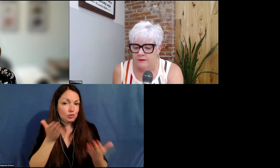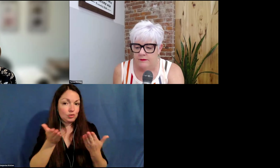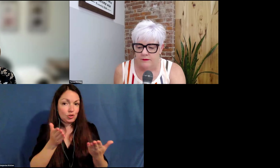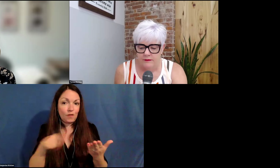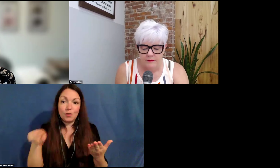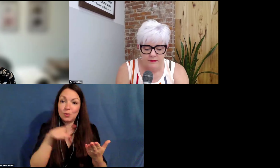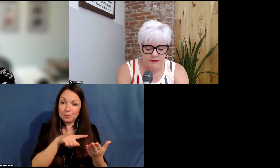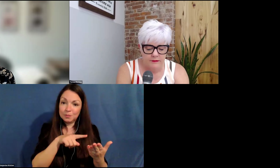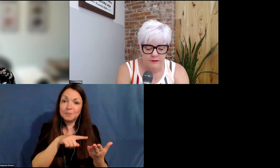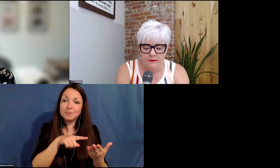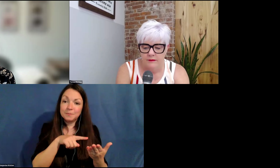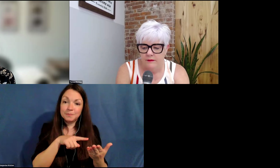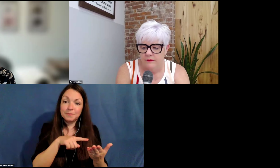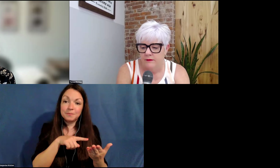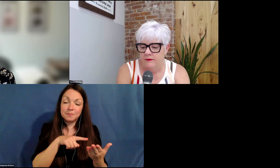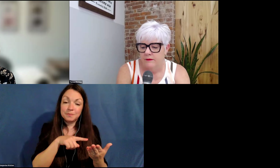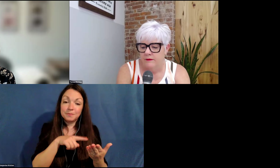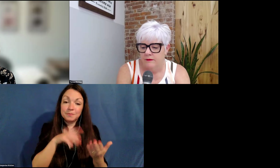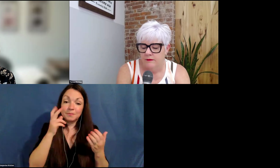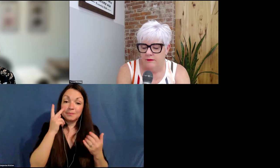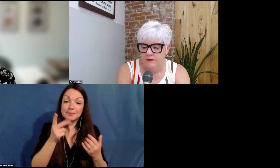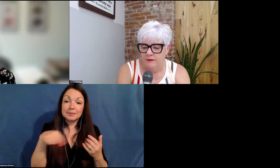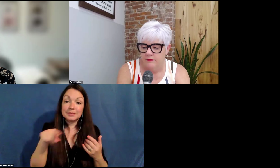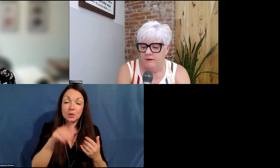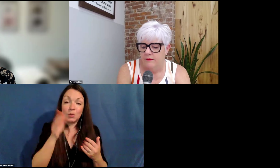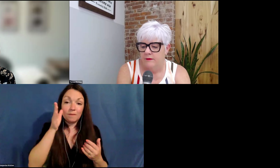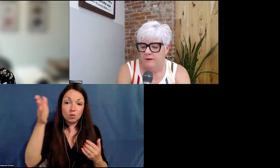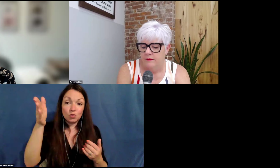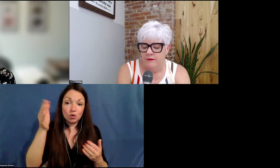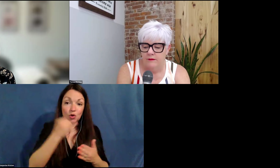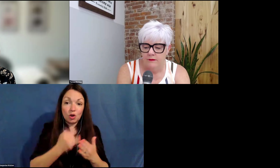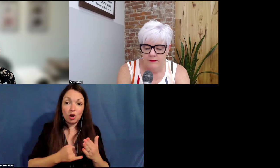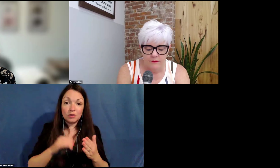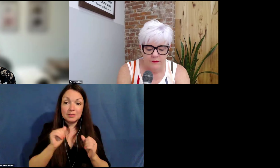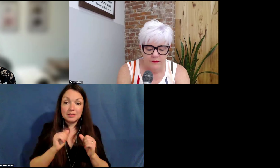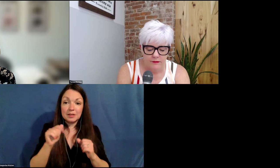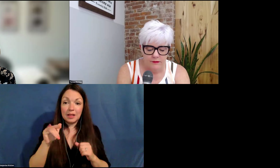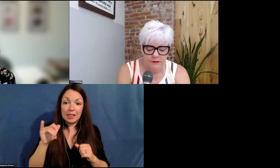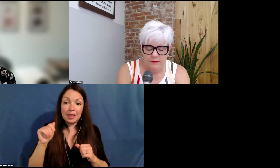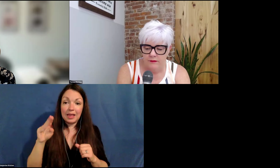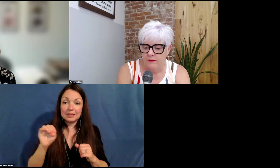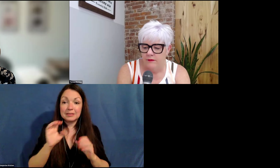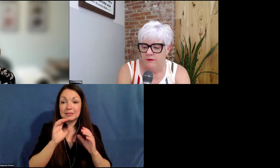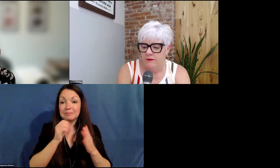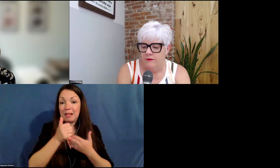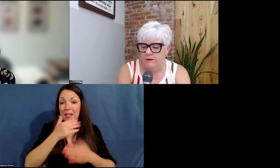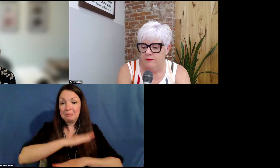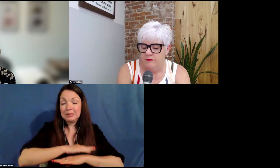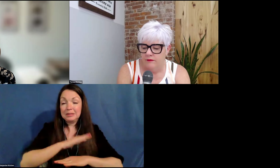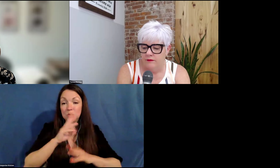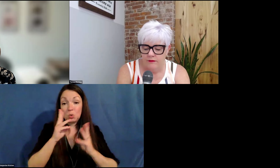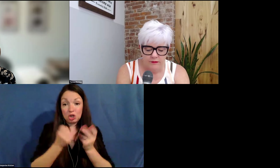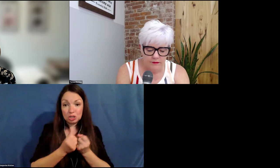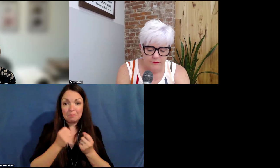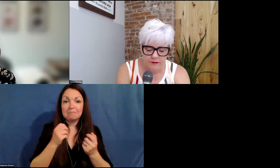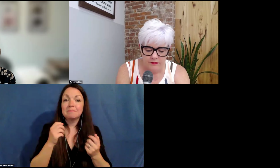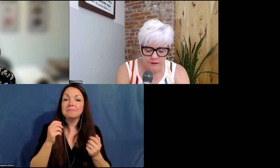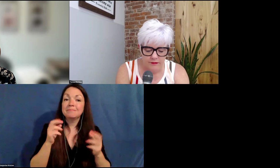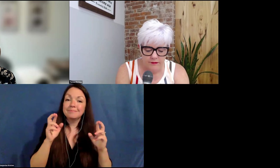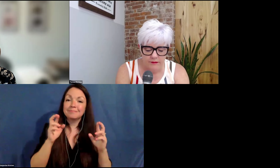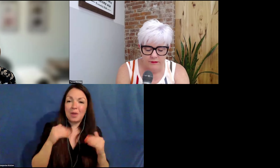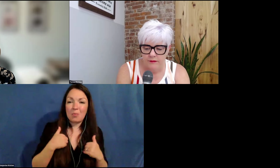all of you. I would love to see you at a future Arts Alliance Help Desk workshop. But until then, I hope you all